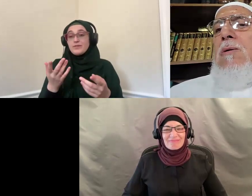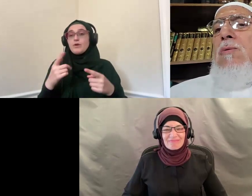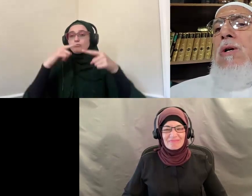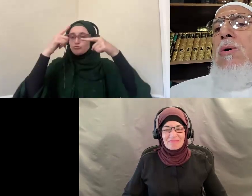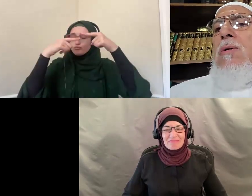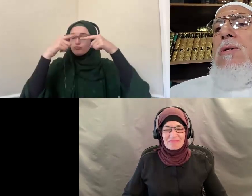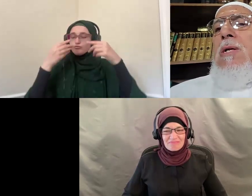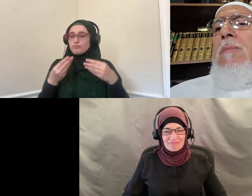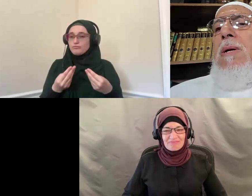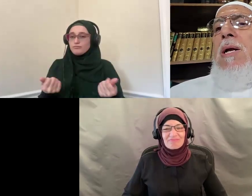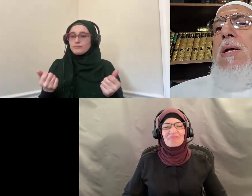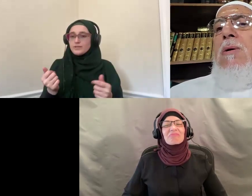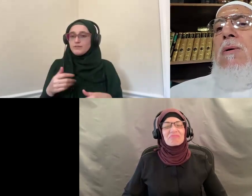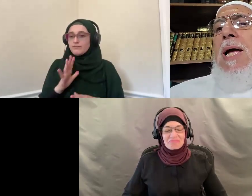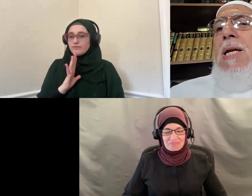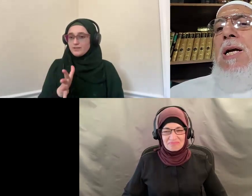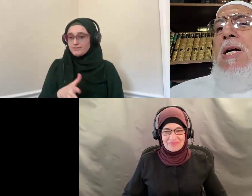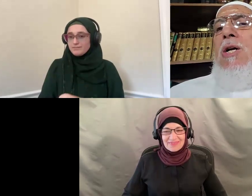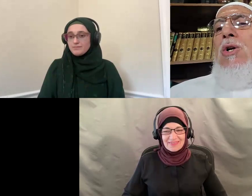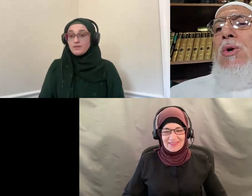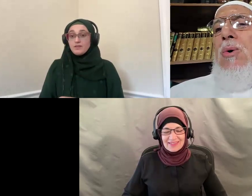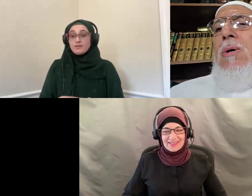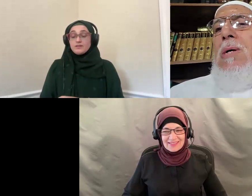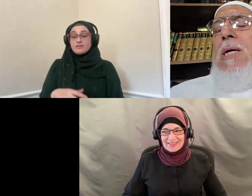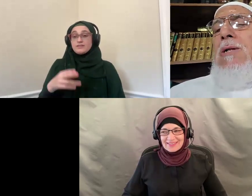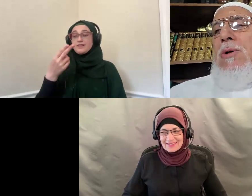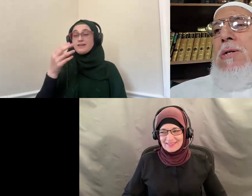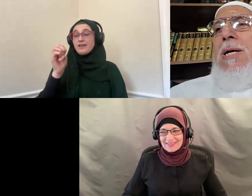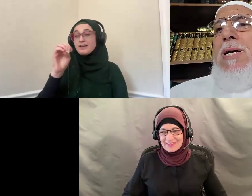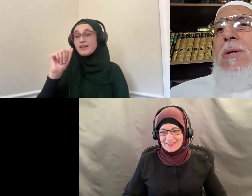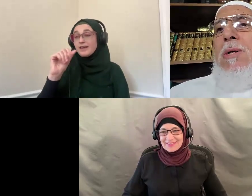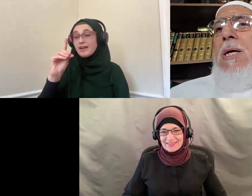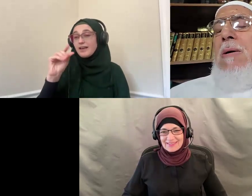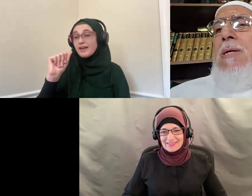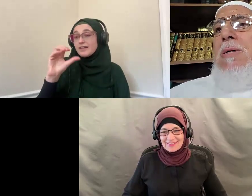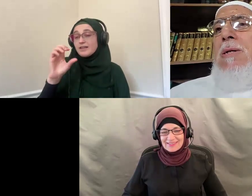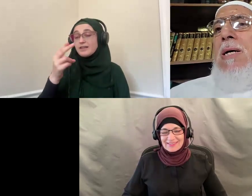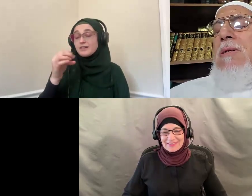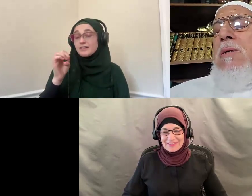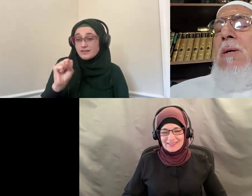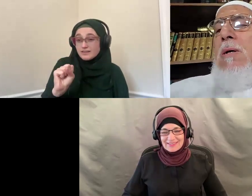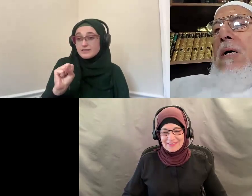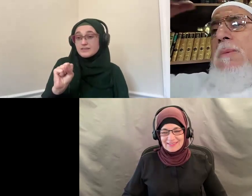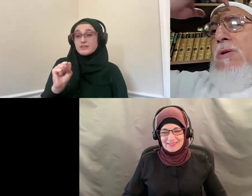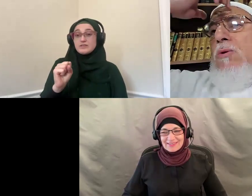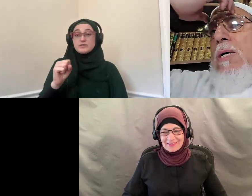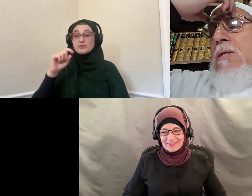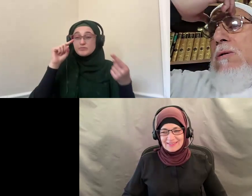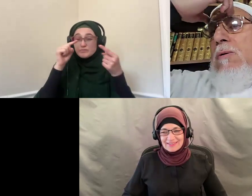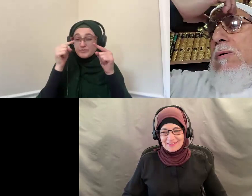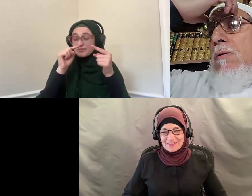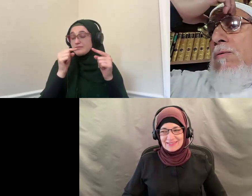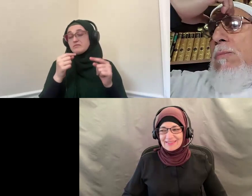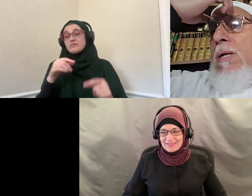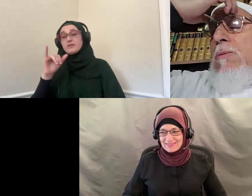That will cause them neither headache nor intoxication. Here is the text coming to